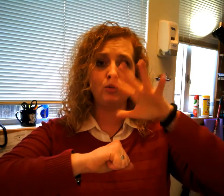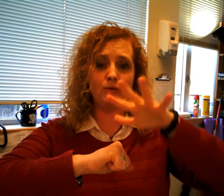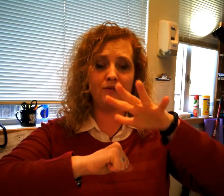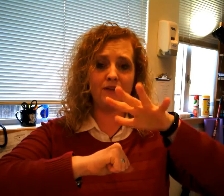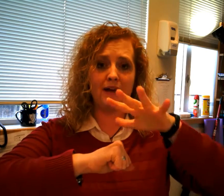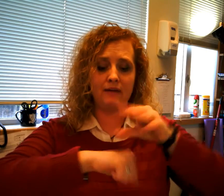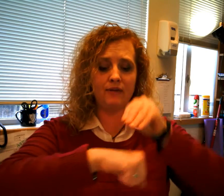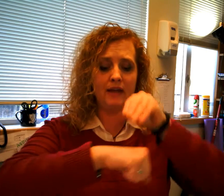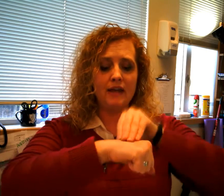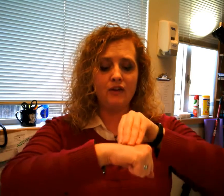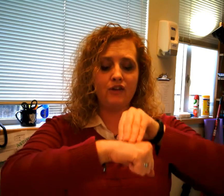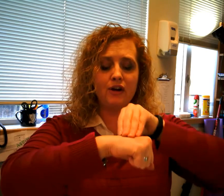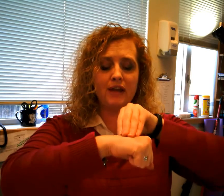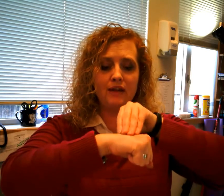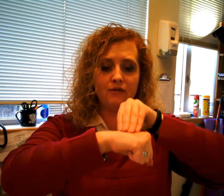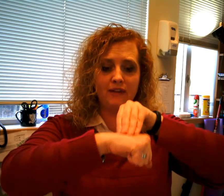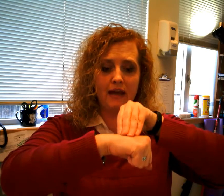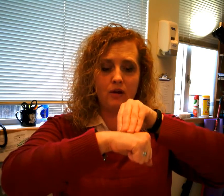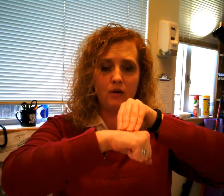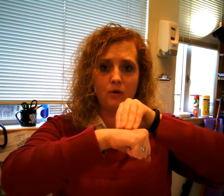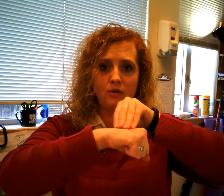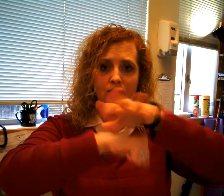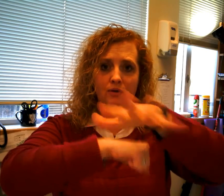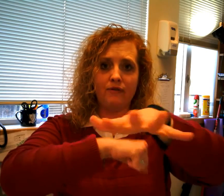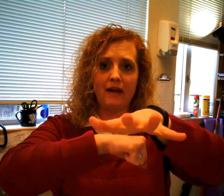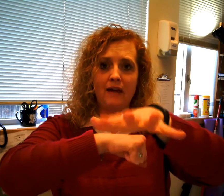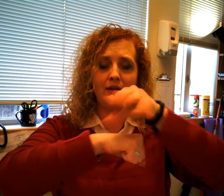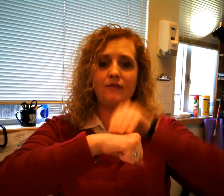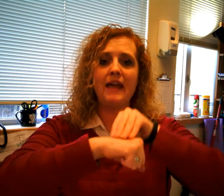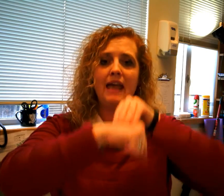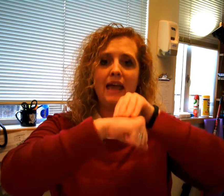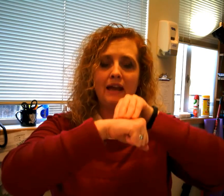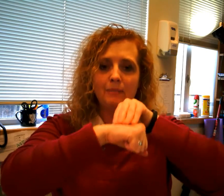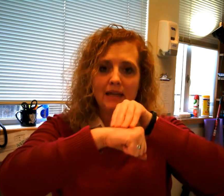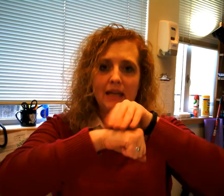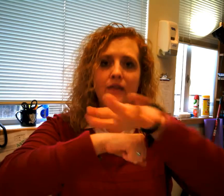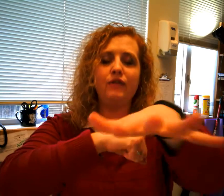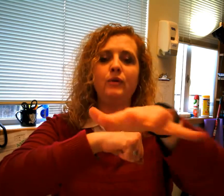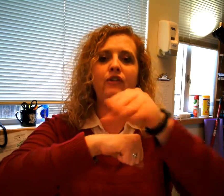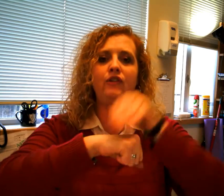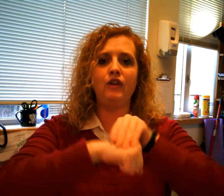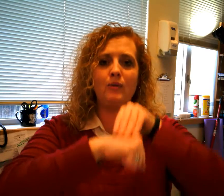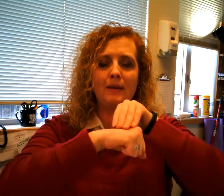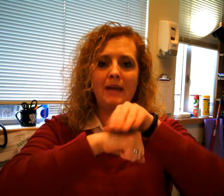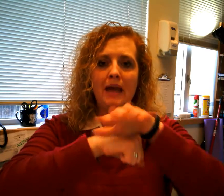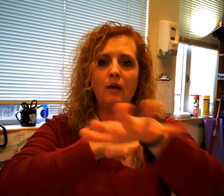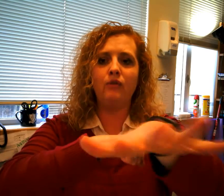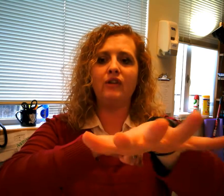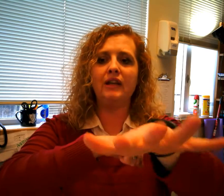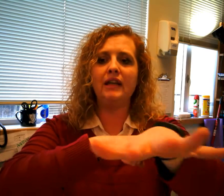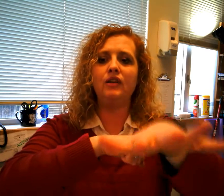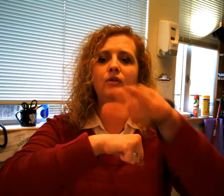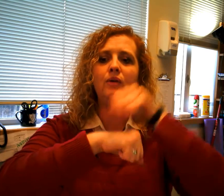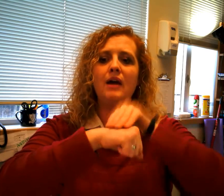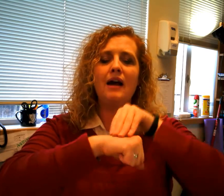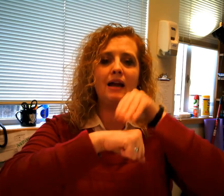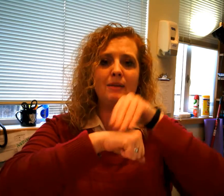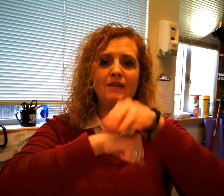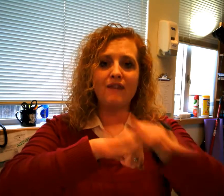5. Starting here, flat O to a 5. And I'm influencing you, I'm counseling you, I'm